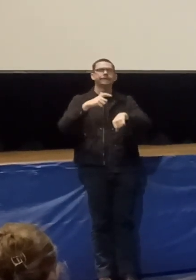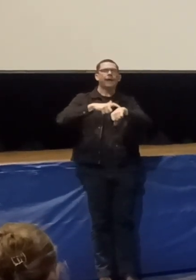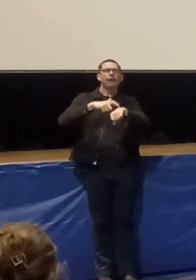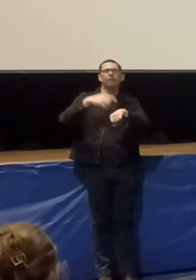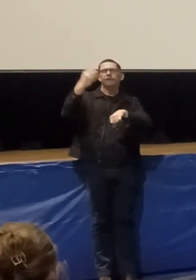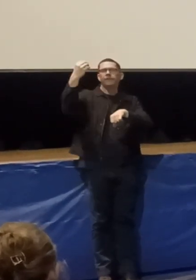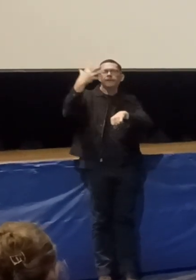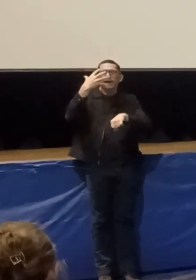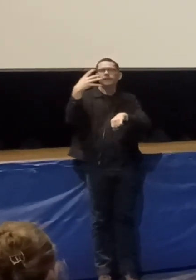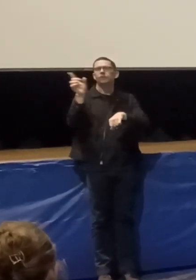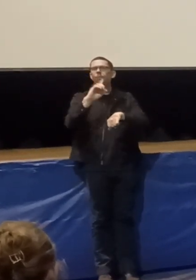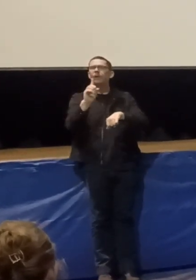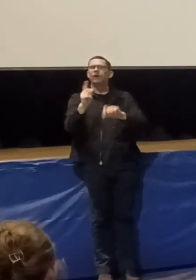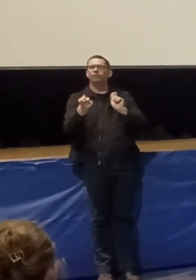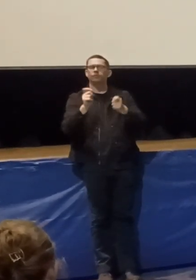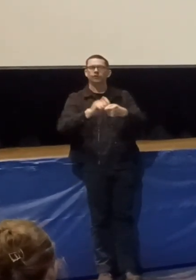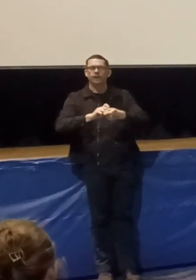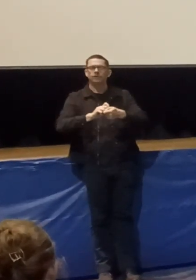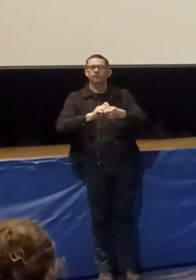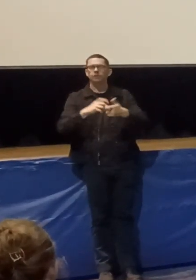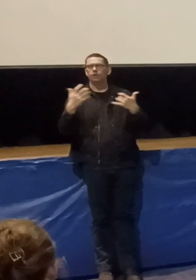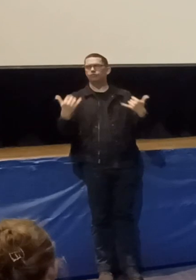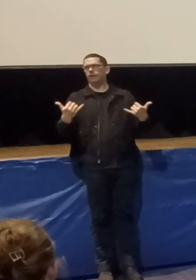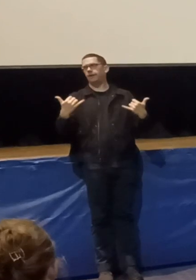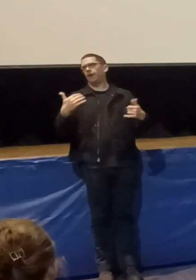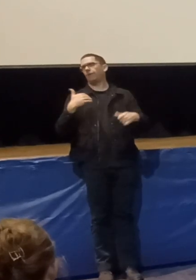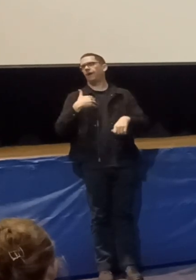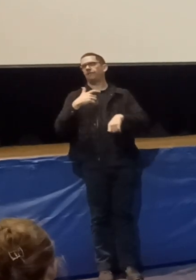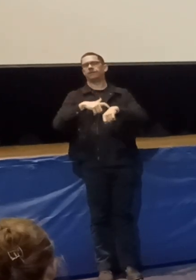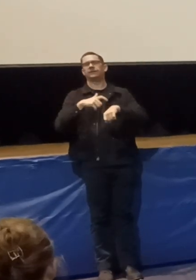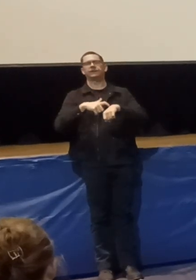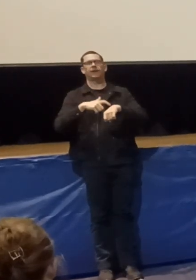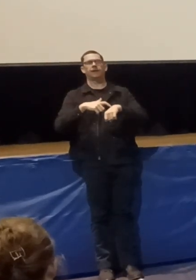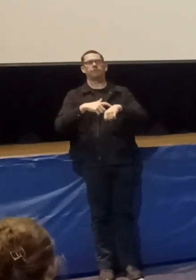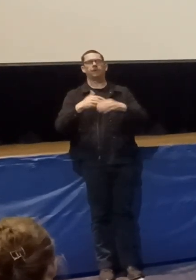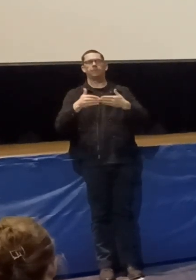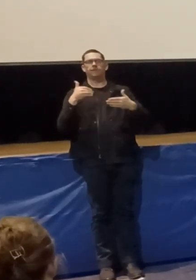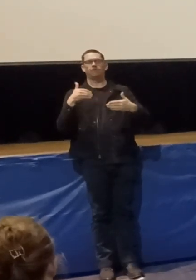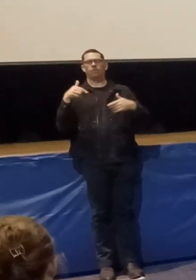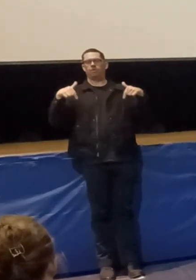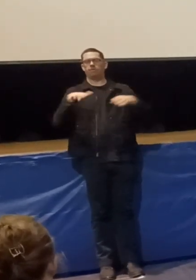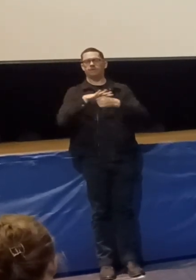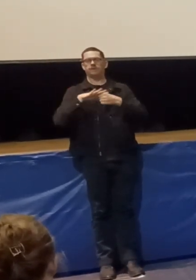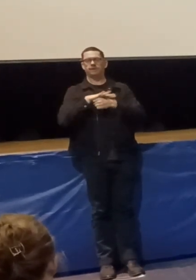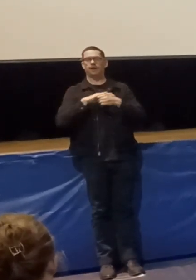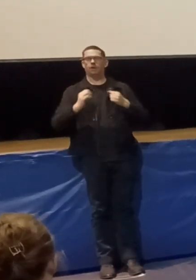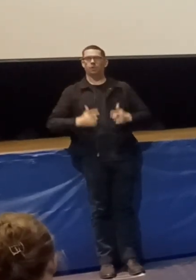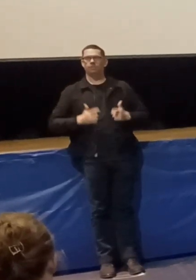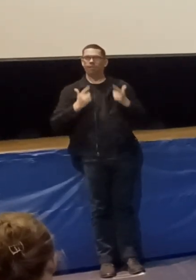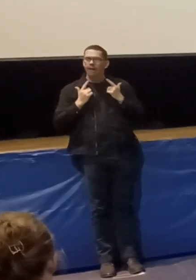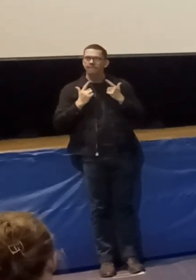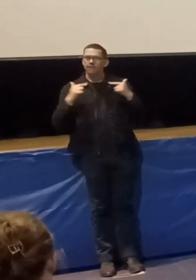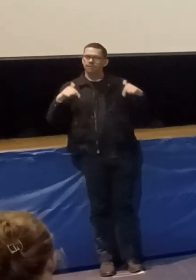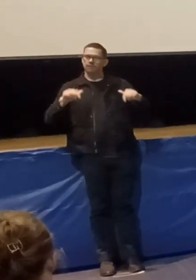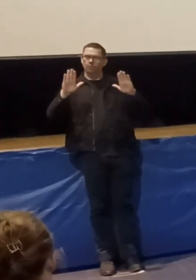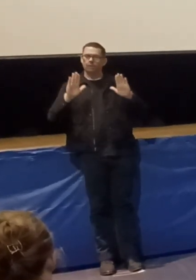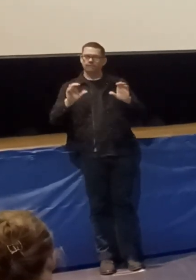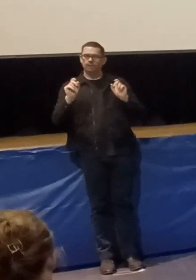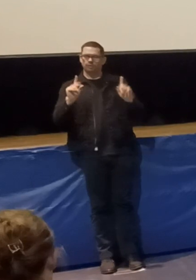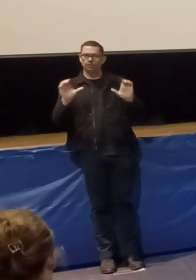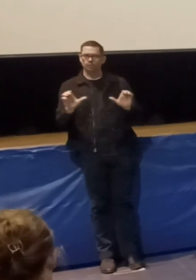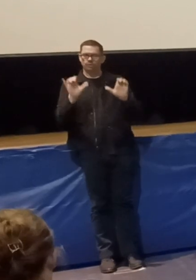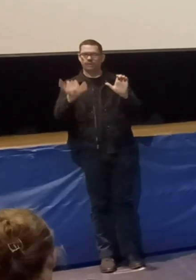controlled. But while you have the time before this site goes live, this would be a wonderful opportunity to do that, and I think